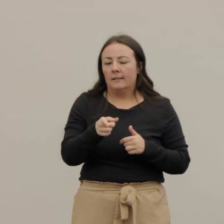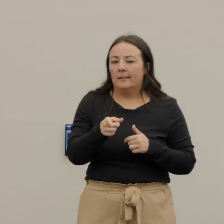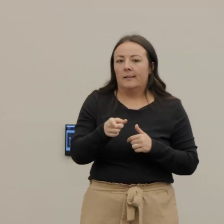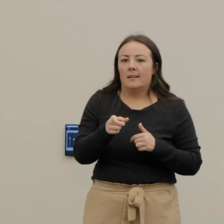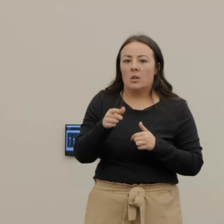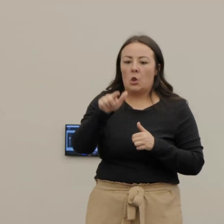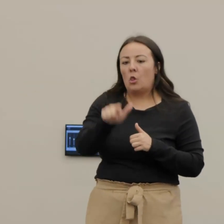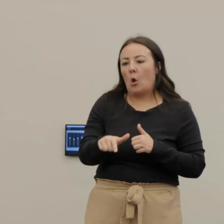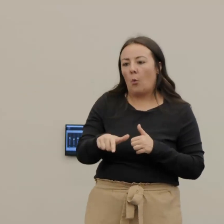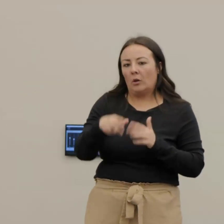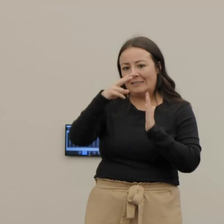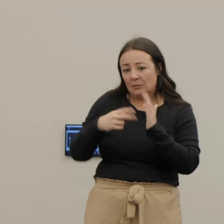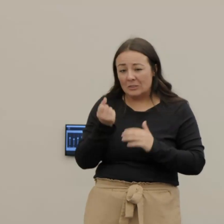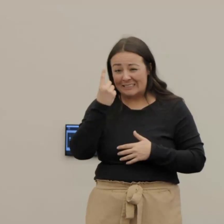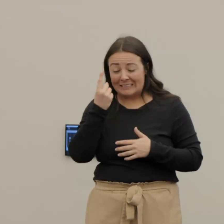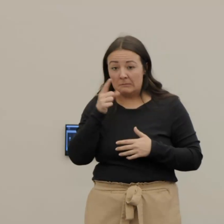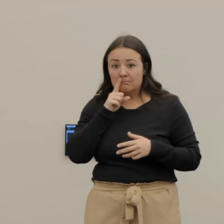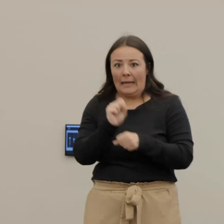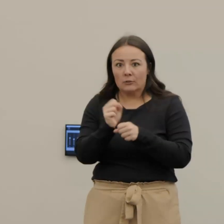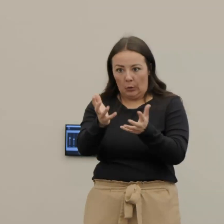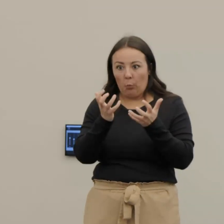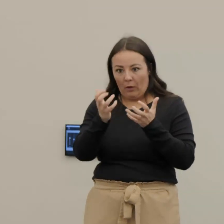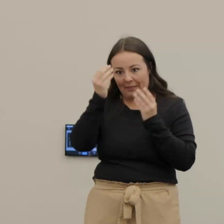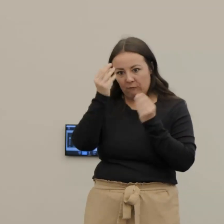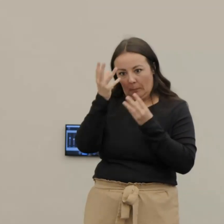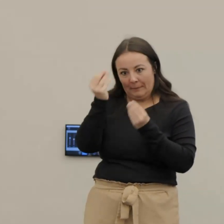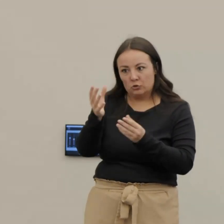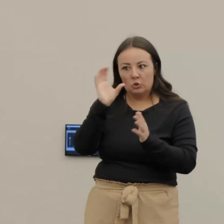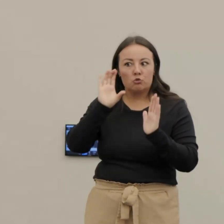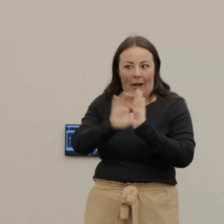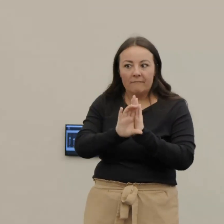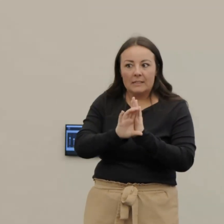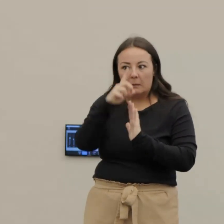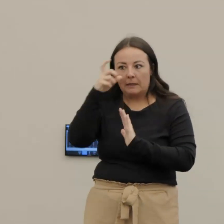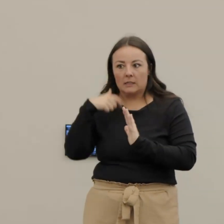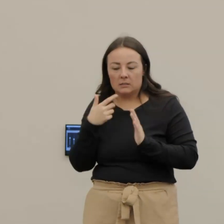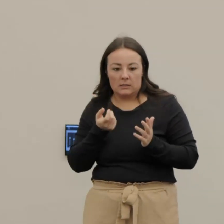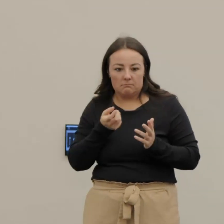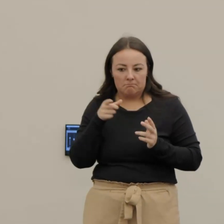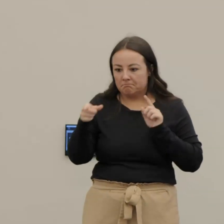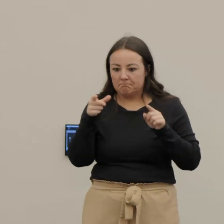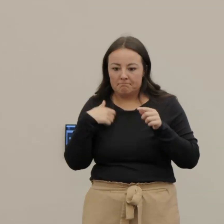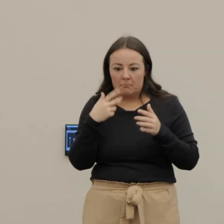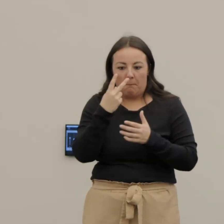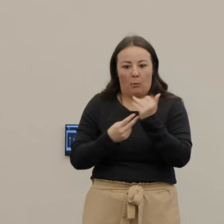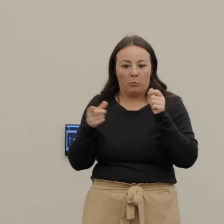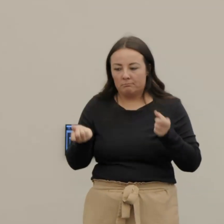low literacy actually want the information and graphics because it's dual mode, right? We know that from